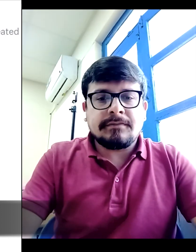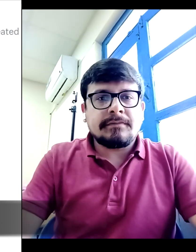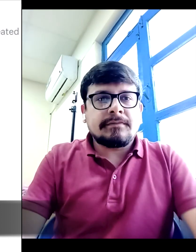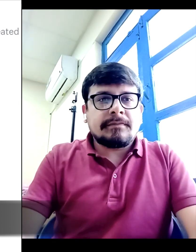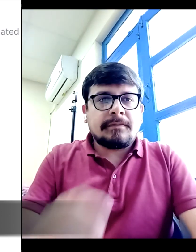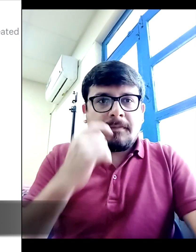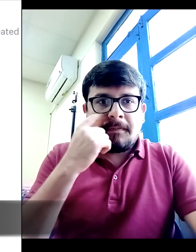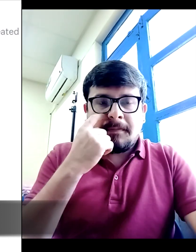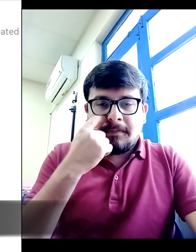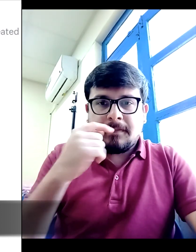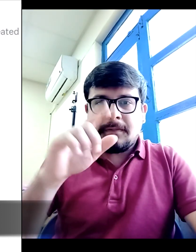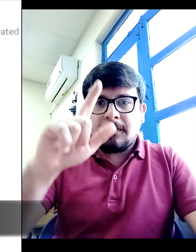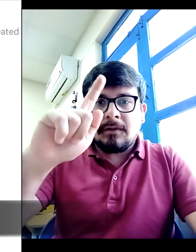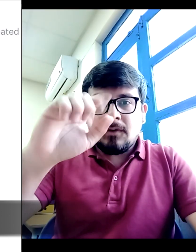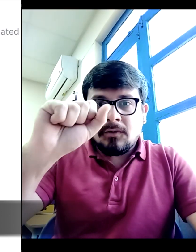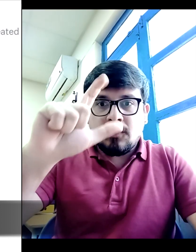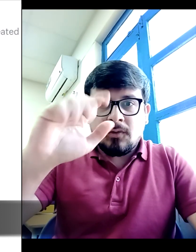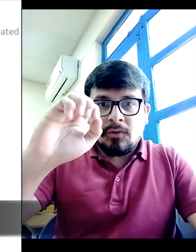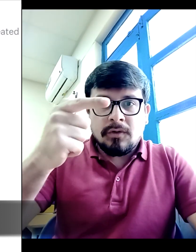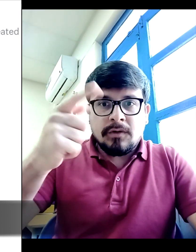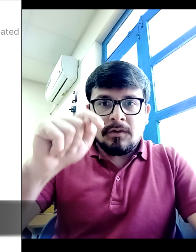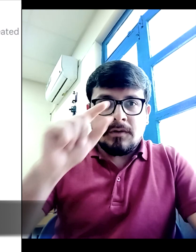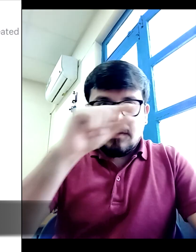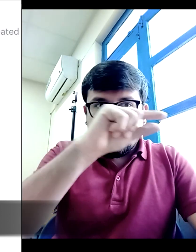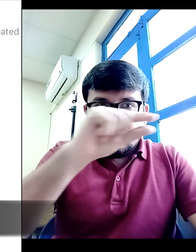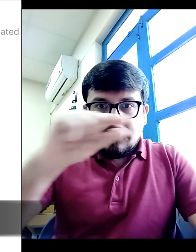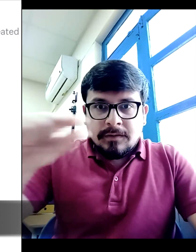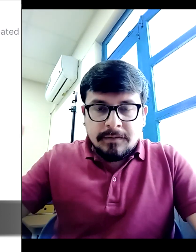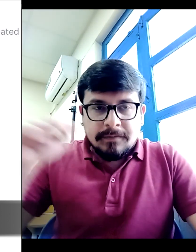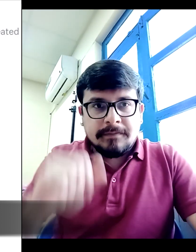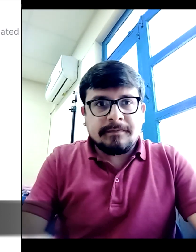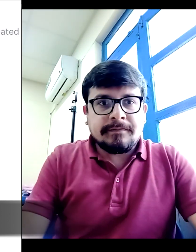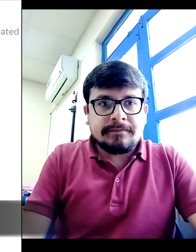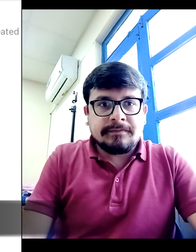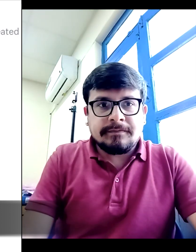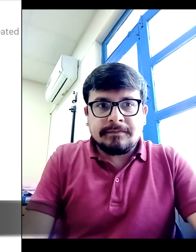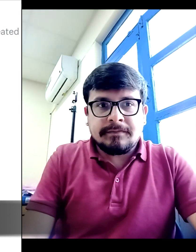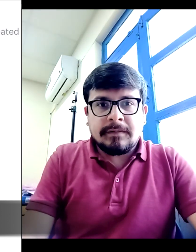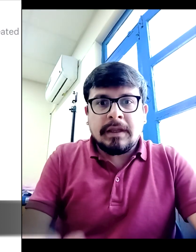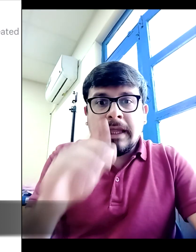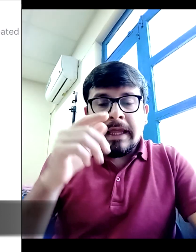and I will have a slogan, and you can think about your own slogan